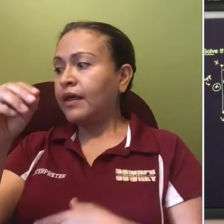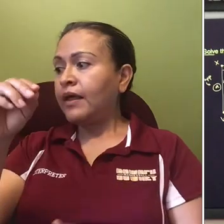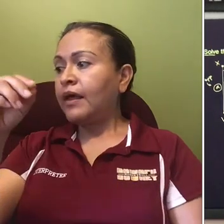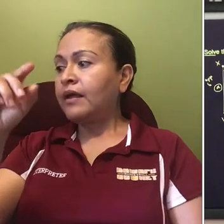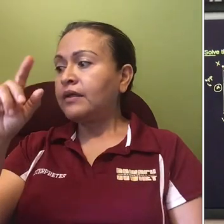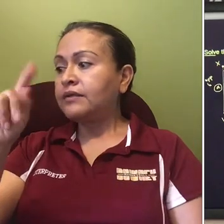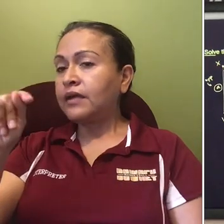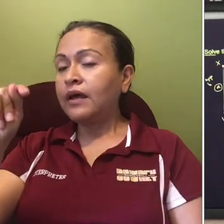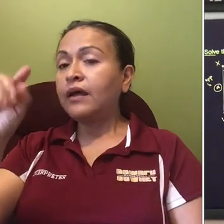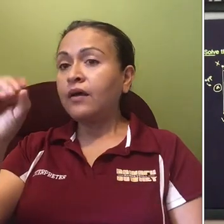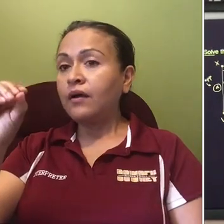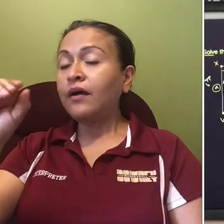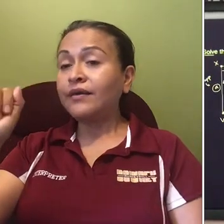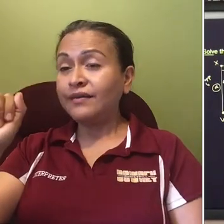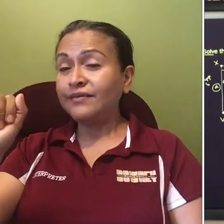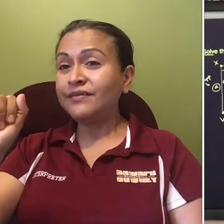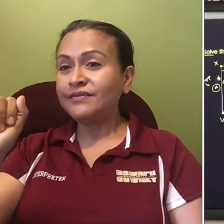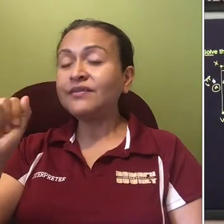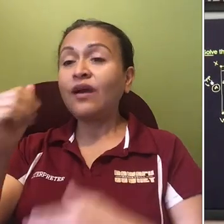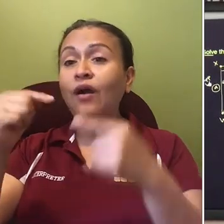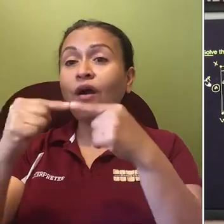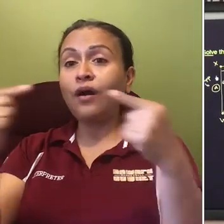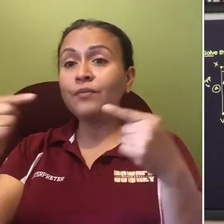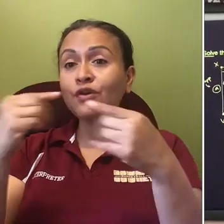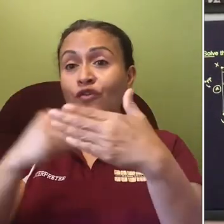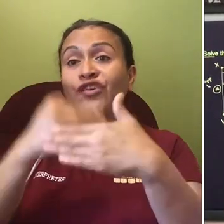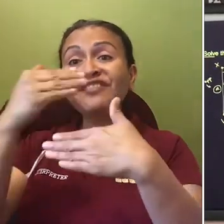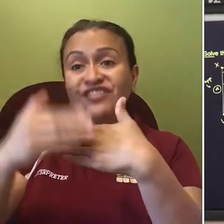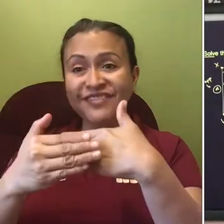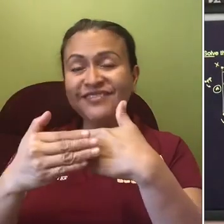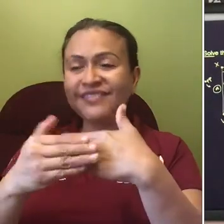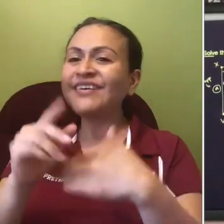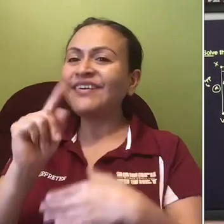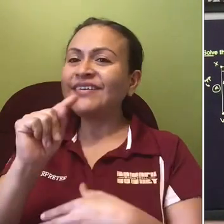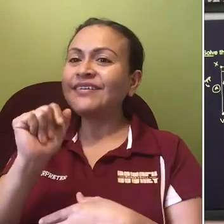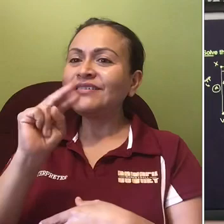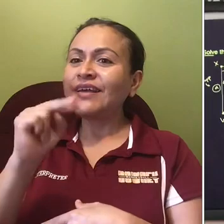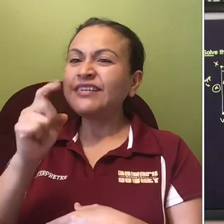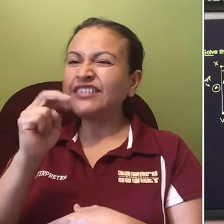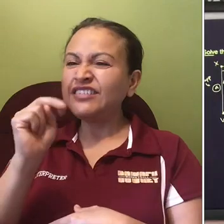adjacent. Opposite over adjacent. So we can say that the tangent